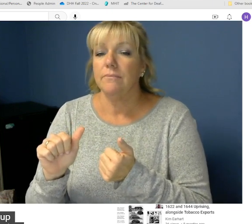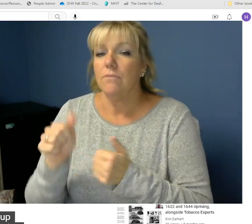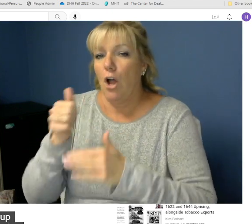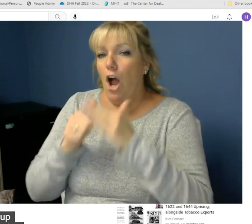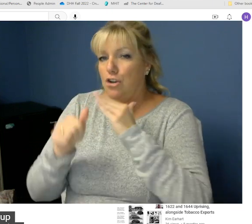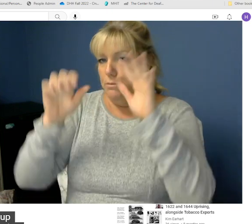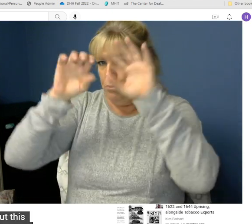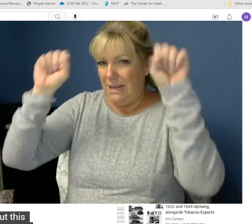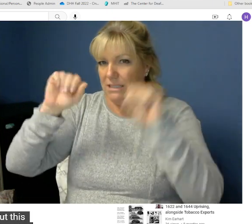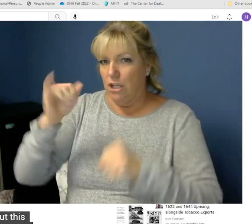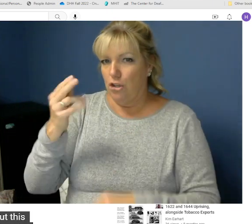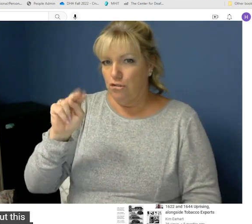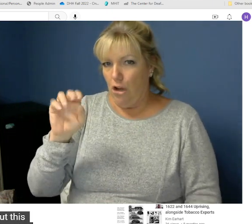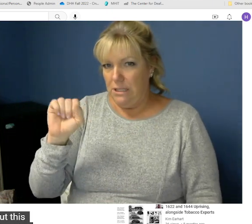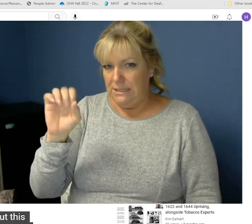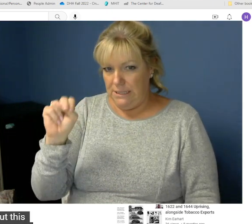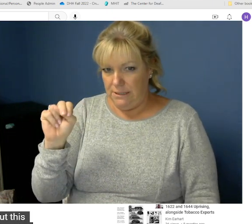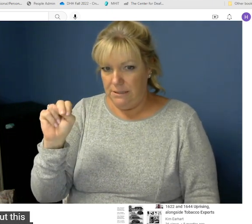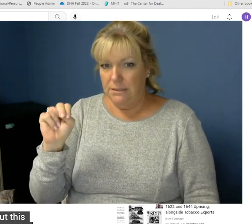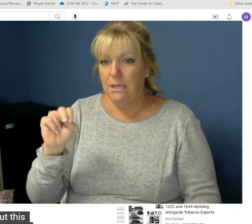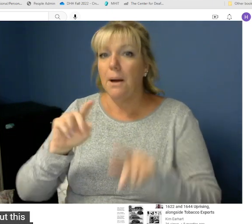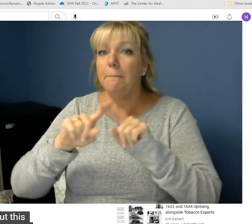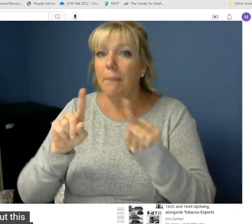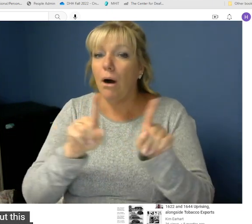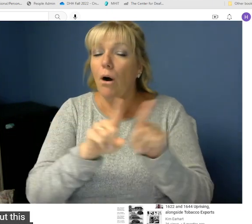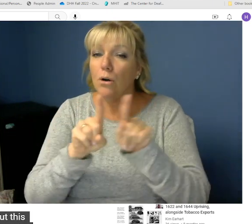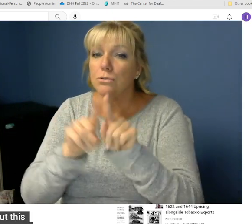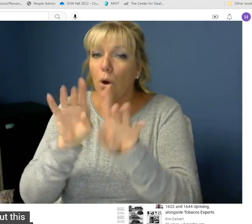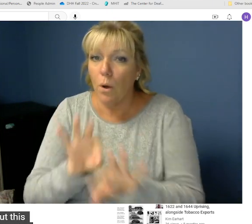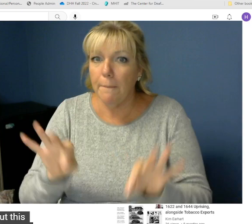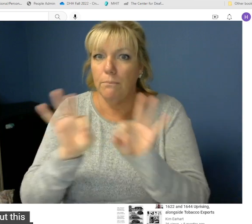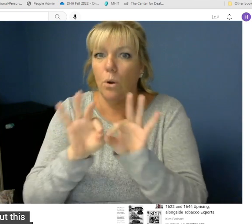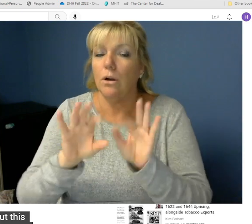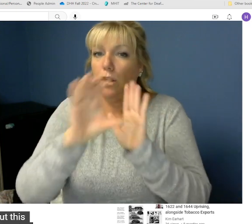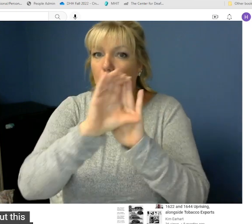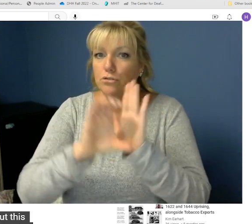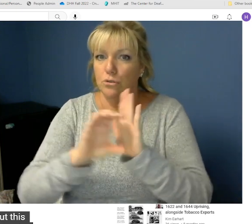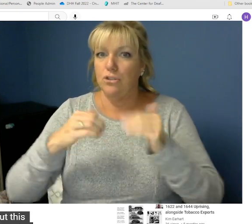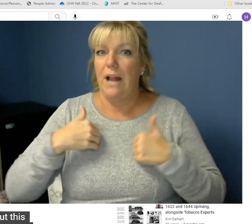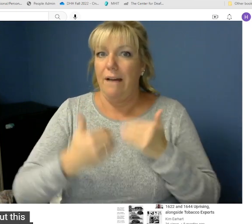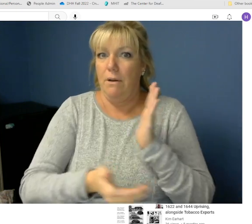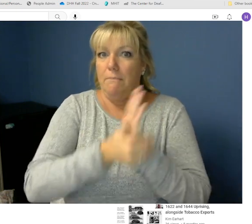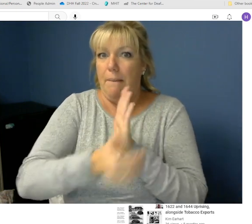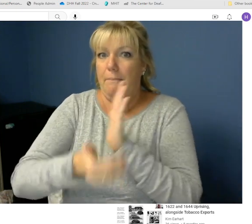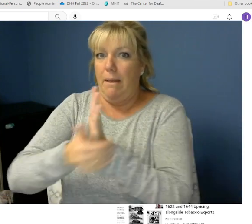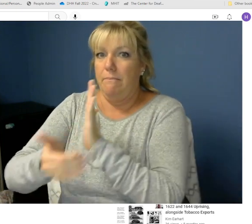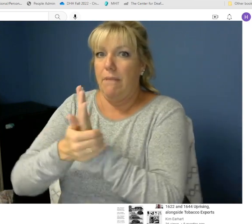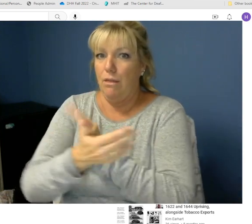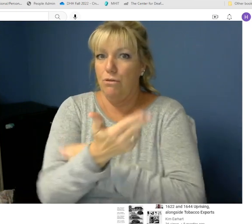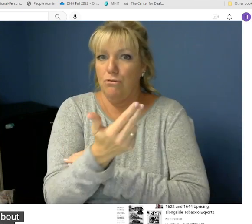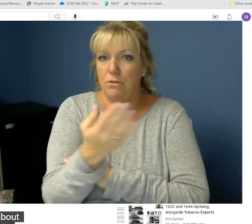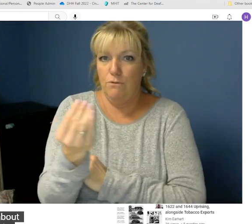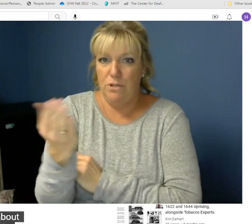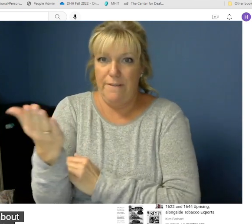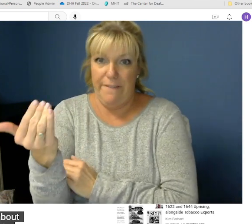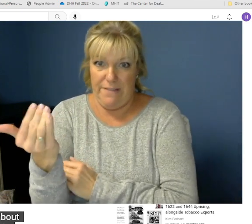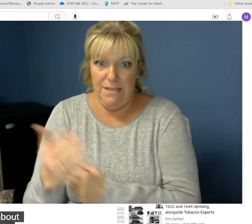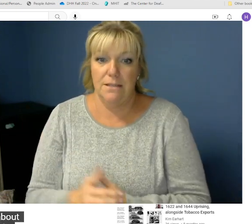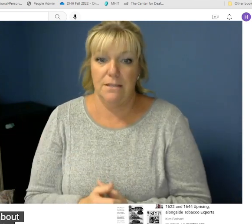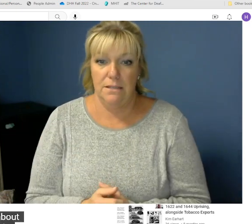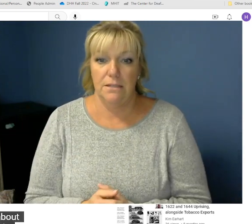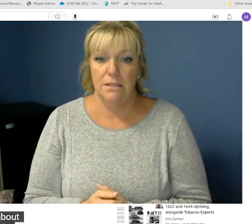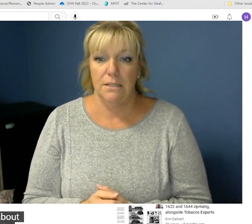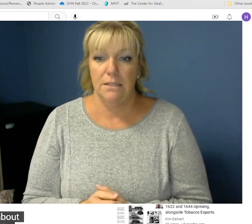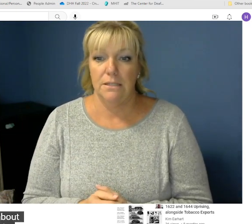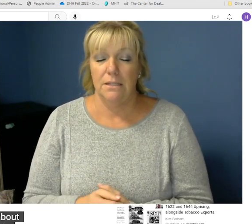But then the other thing that we're interested in is the amendments that come out of this period, the 13th, the 14th, and the 15th Amendments. And then that leads